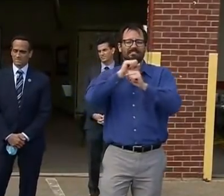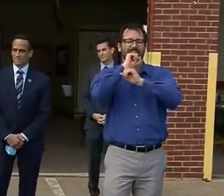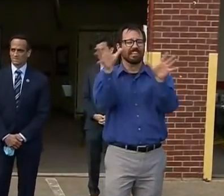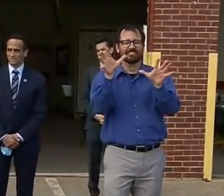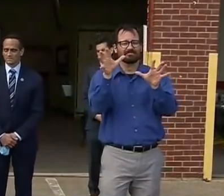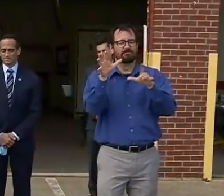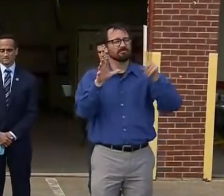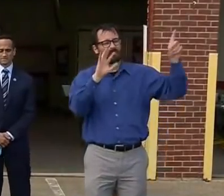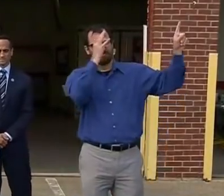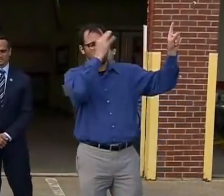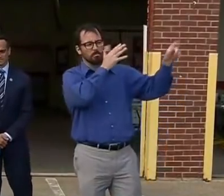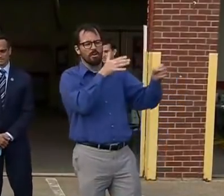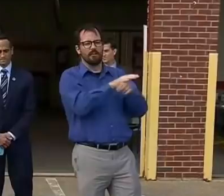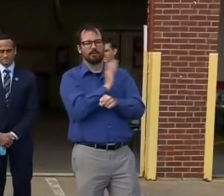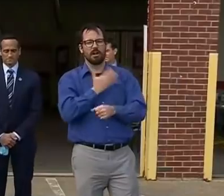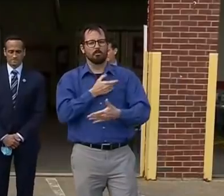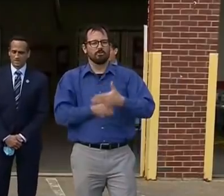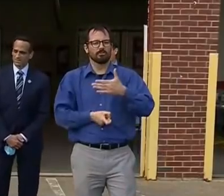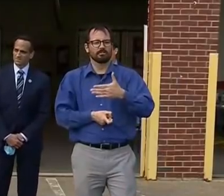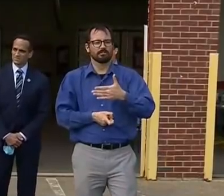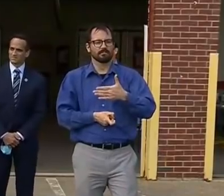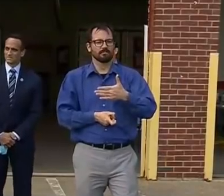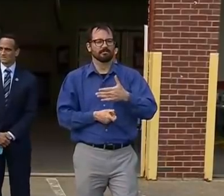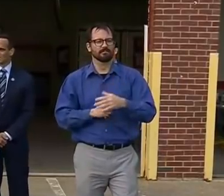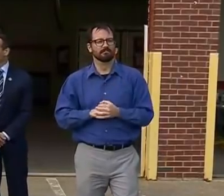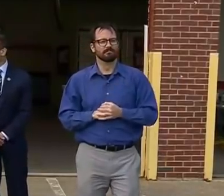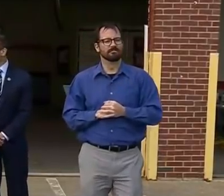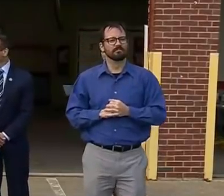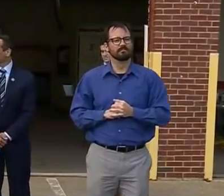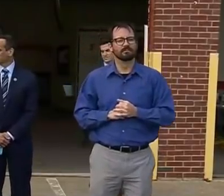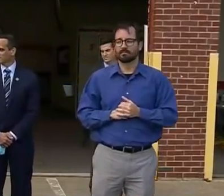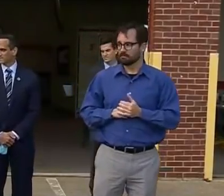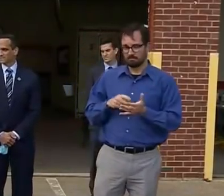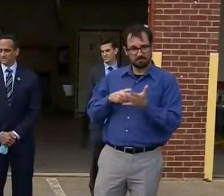The mayor can speak, or the governor on that front,